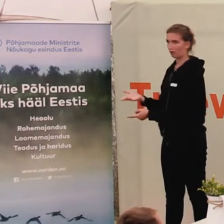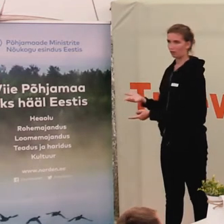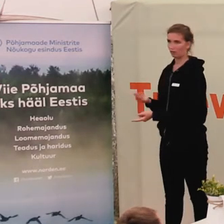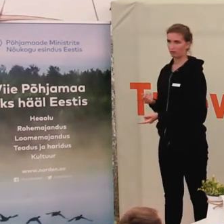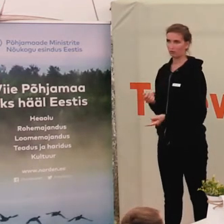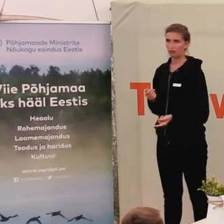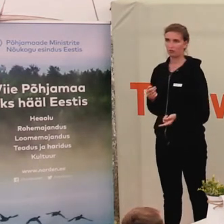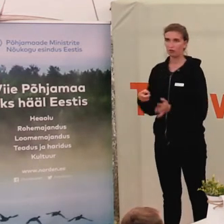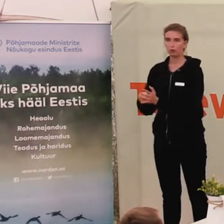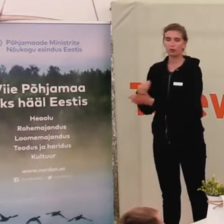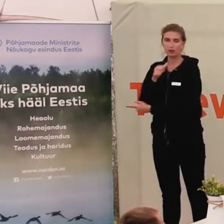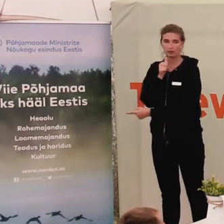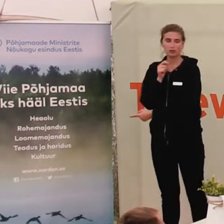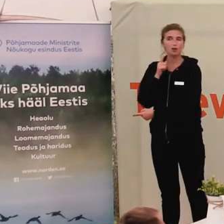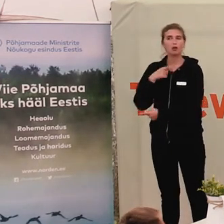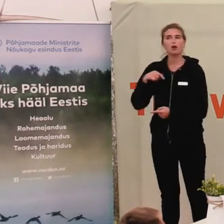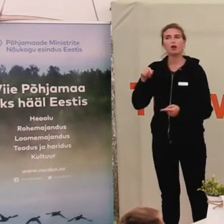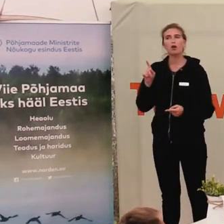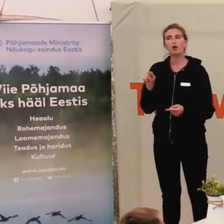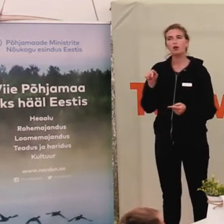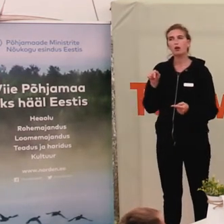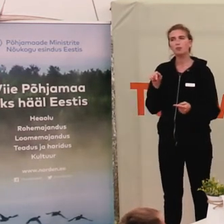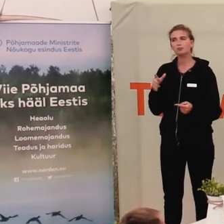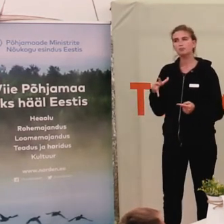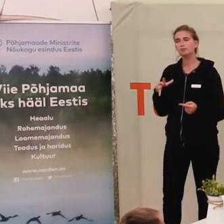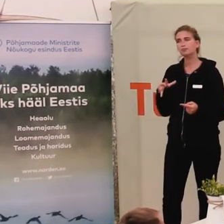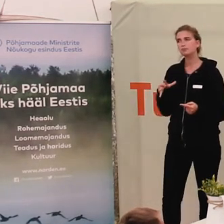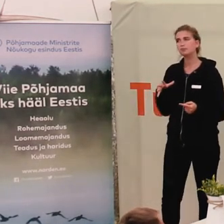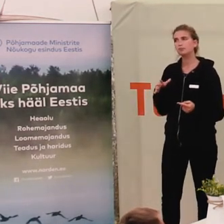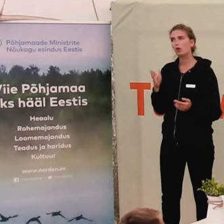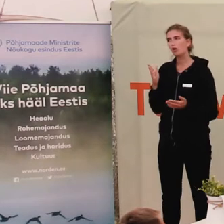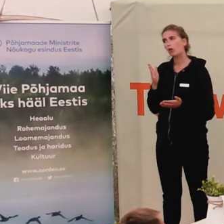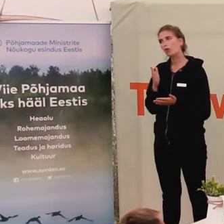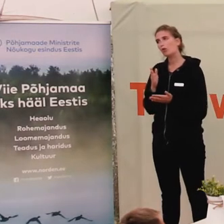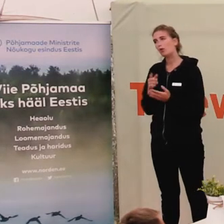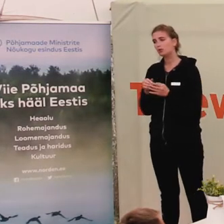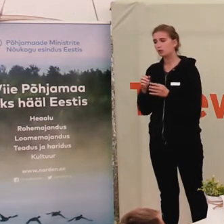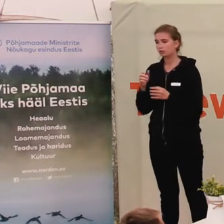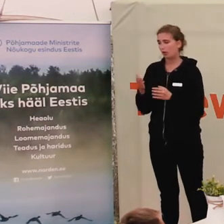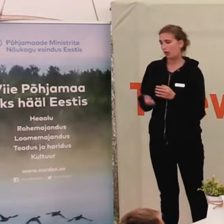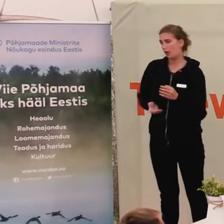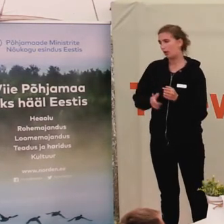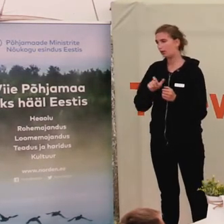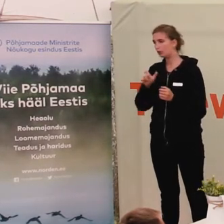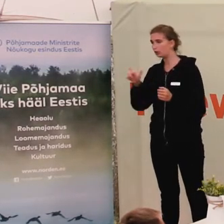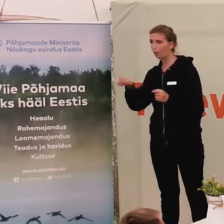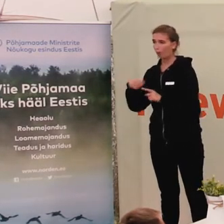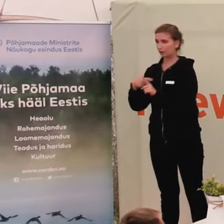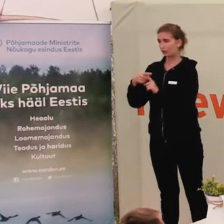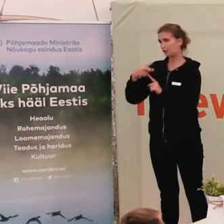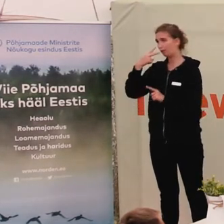Well, in fact, there are also some rosier projections of population growth in the